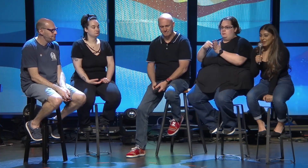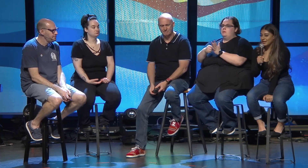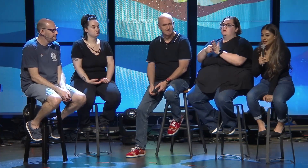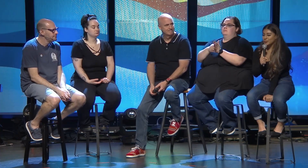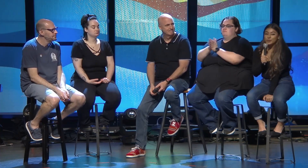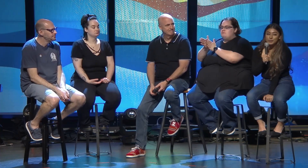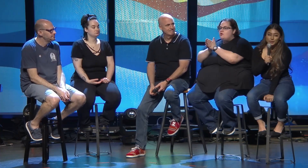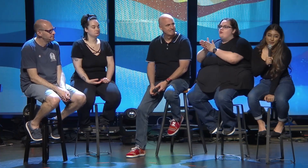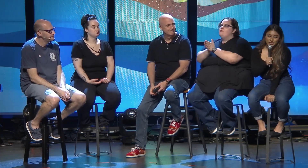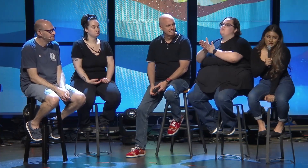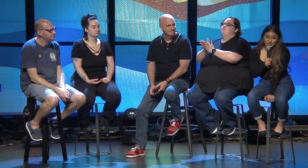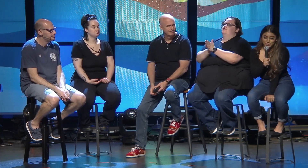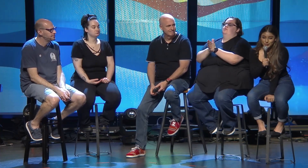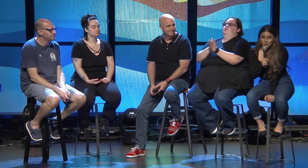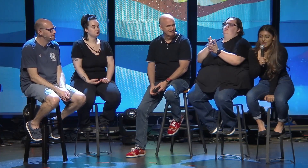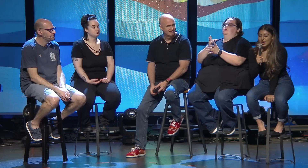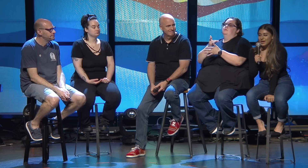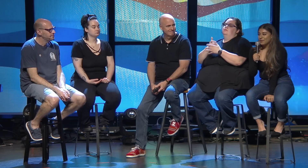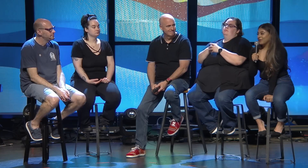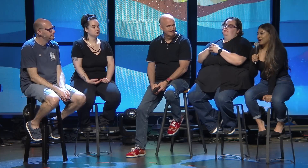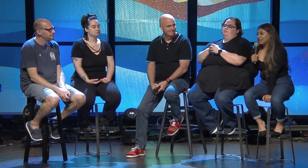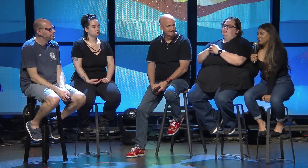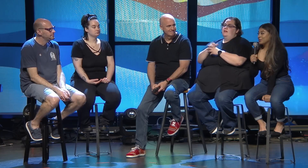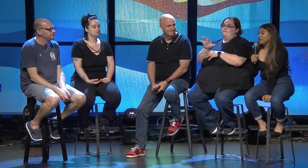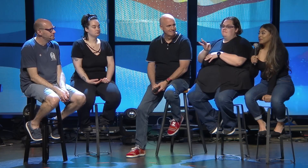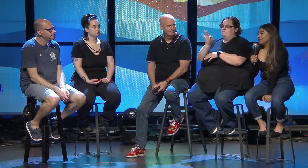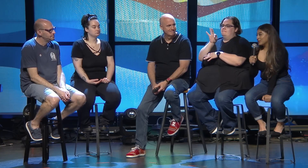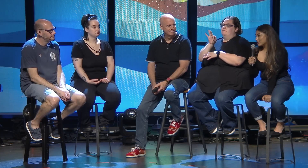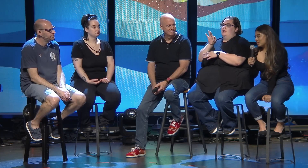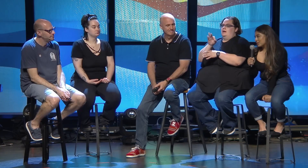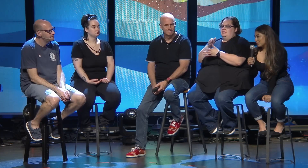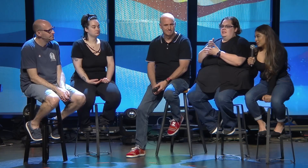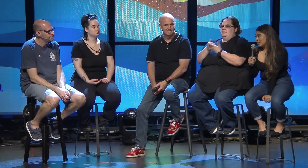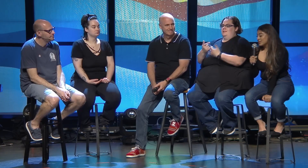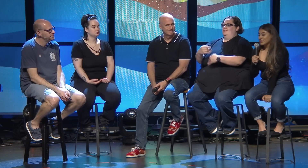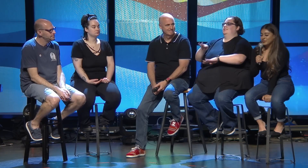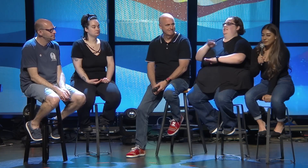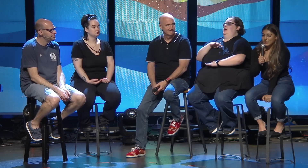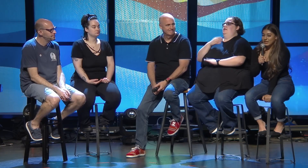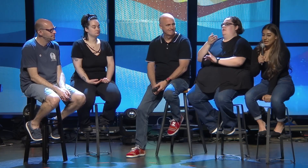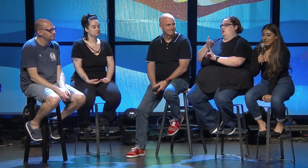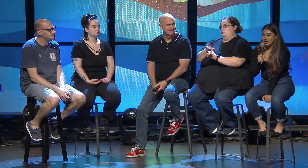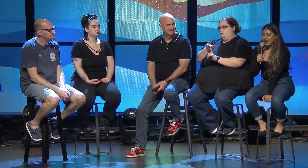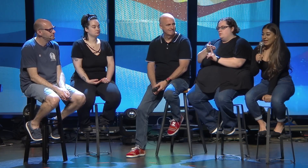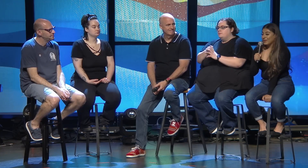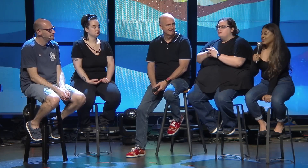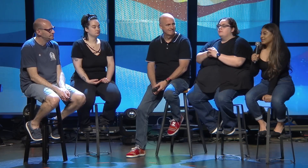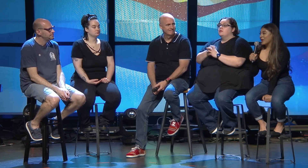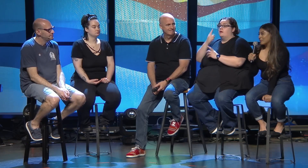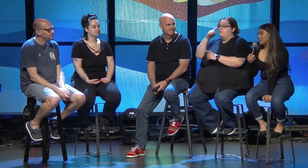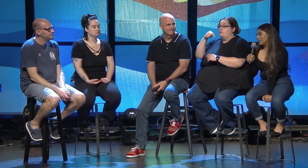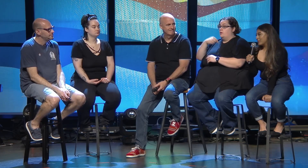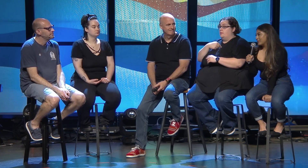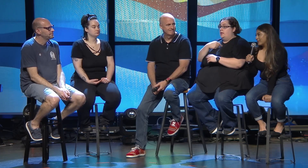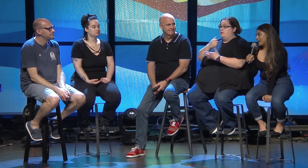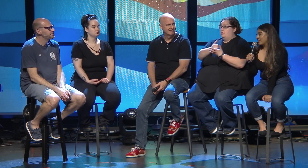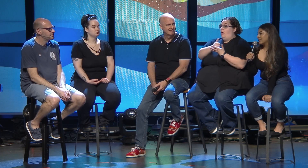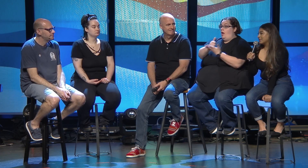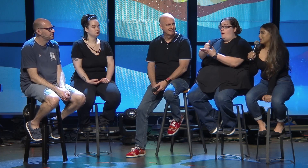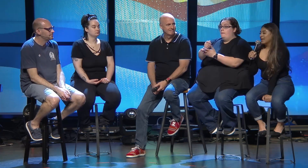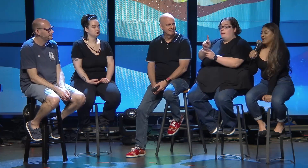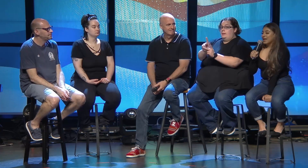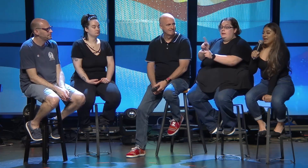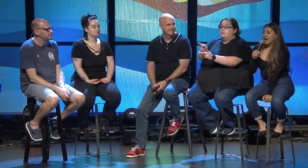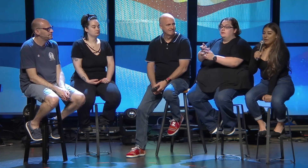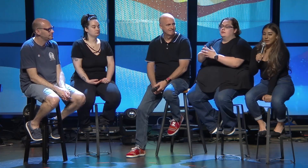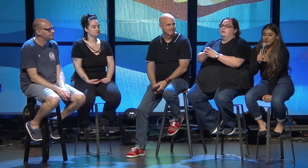you. Find what motivates you. Find what fulfills you. So for me, it was helping people. It